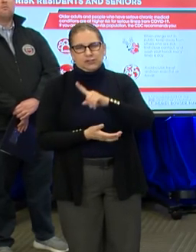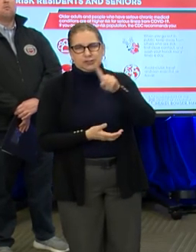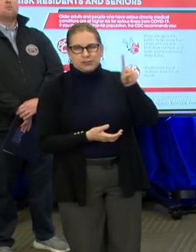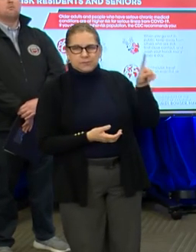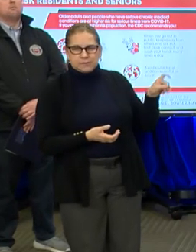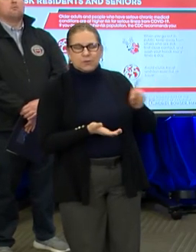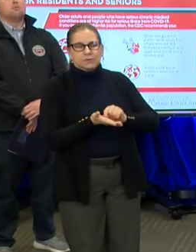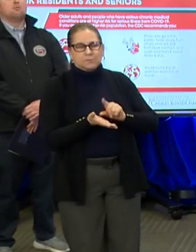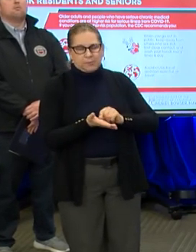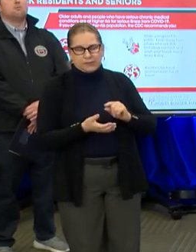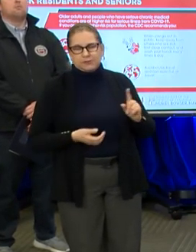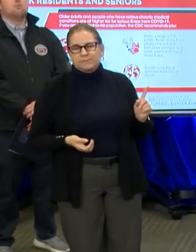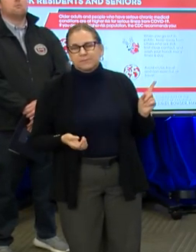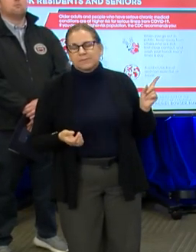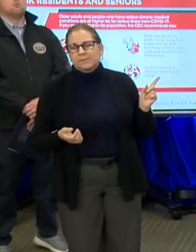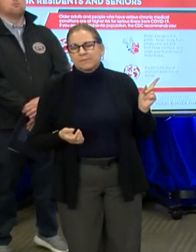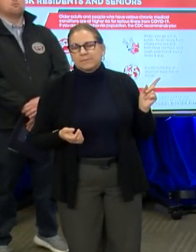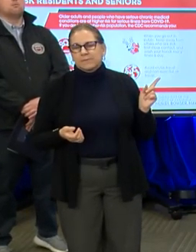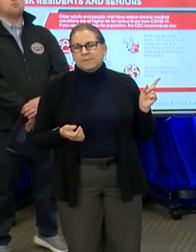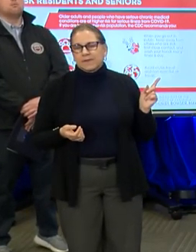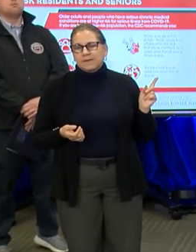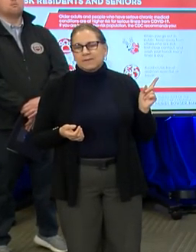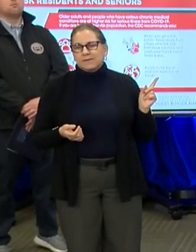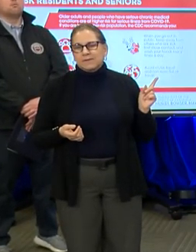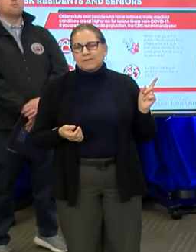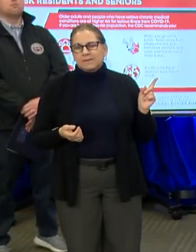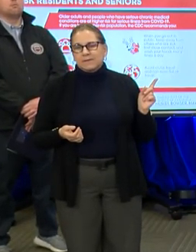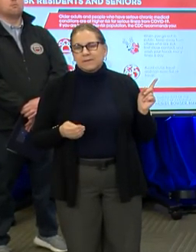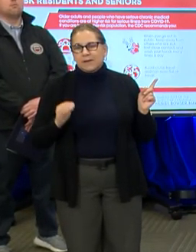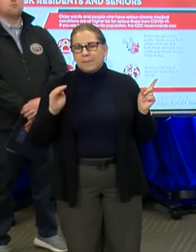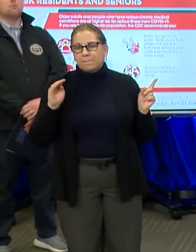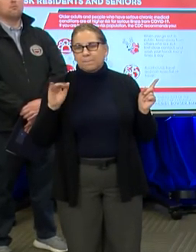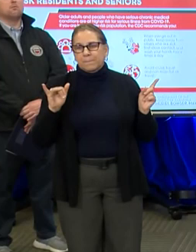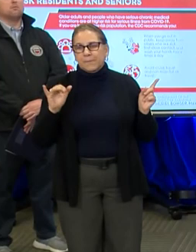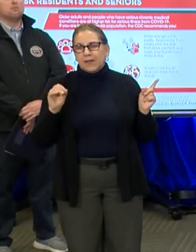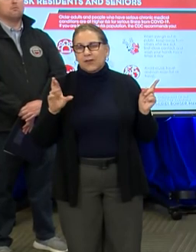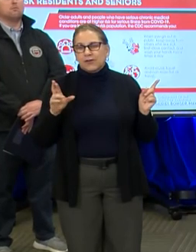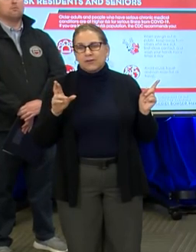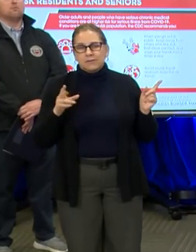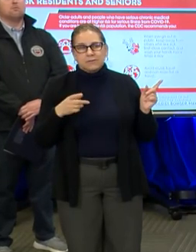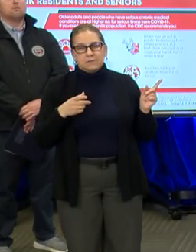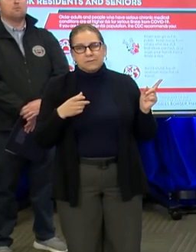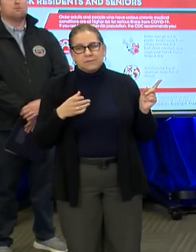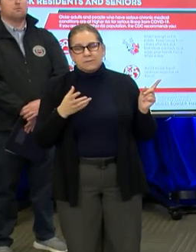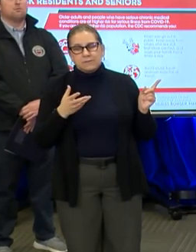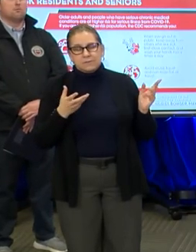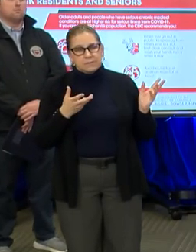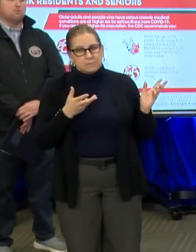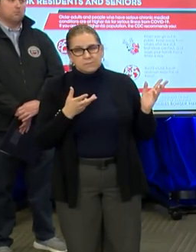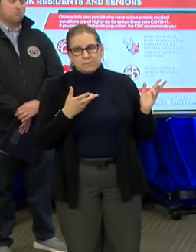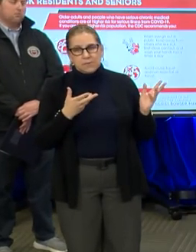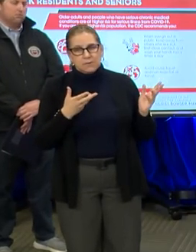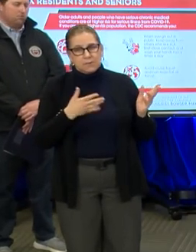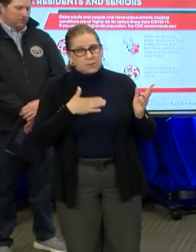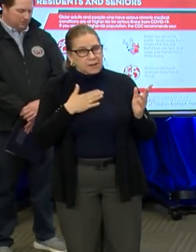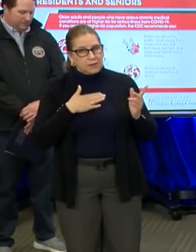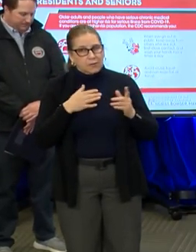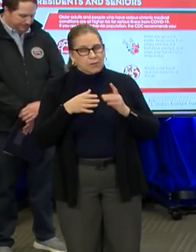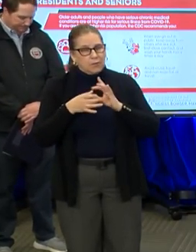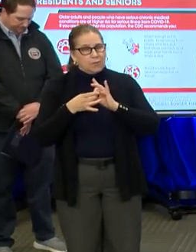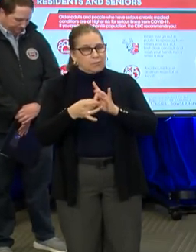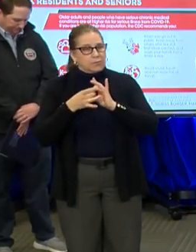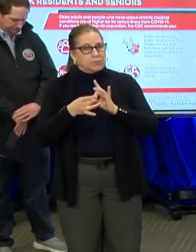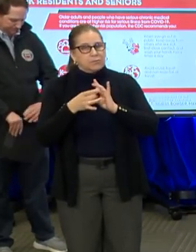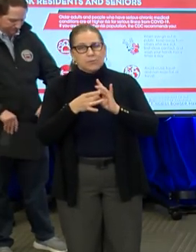to coordinate with the governors? Would she like to order shelter in place without agreement from the governors? And what matrix